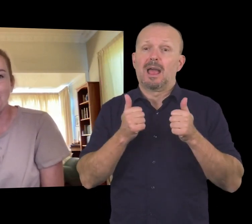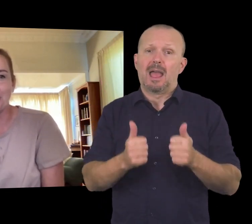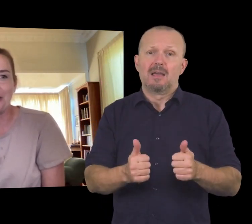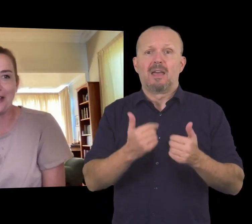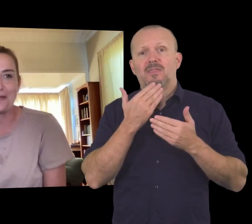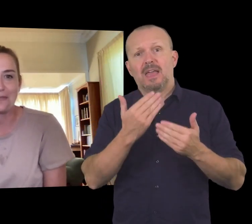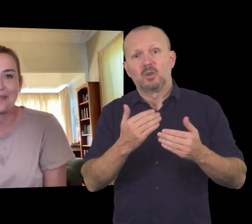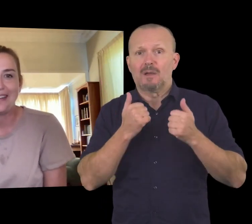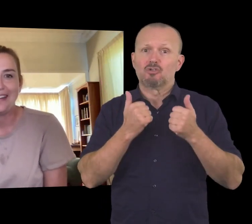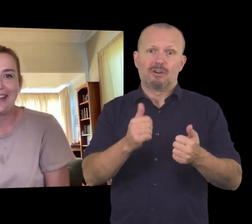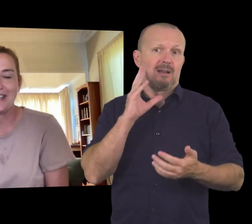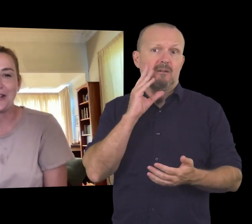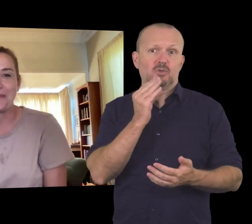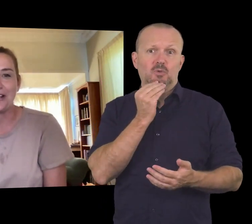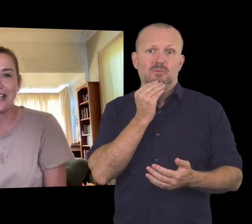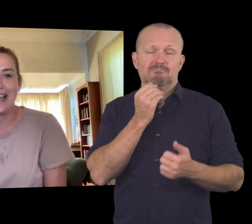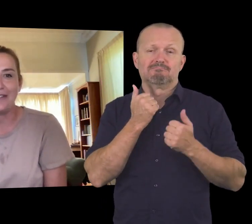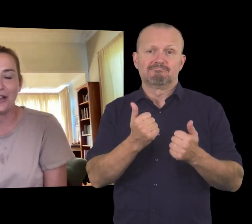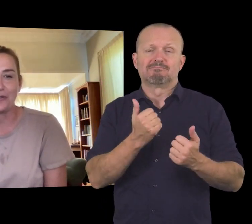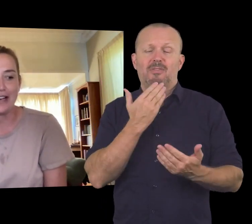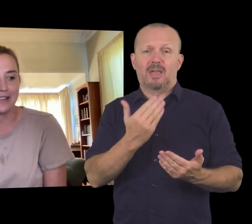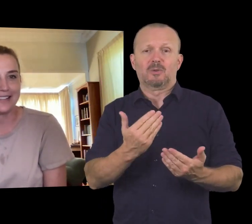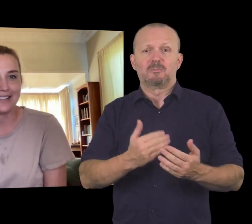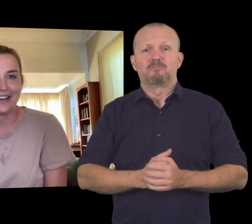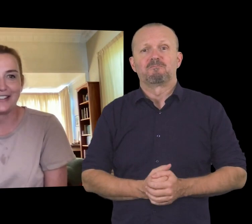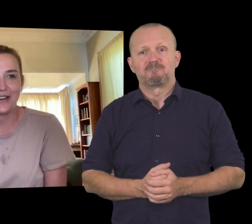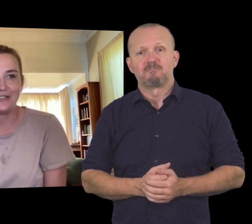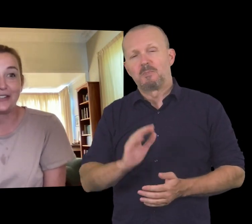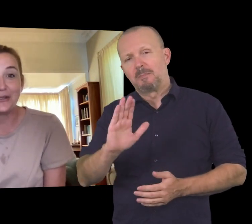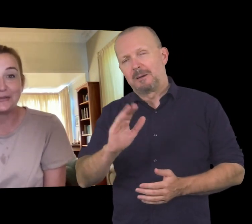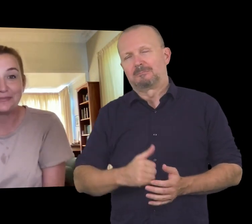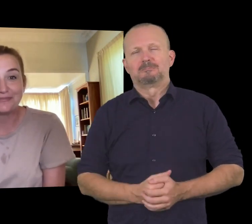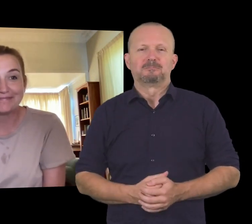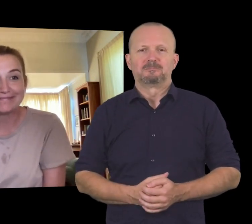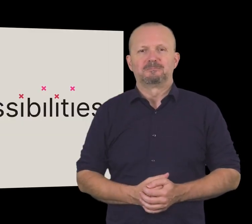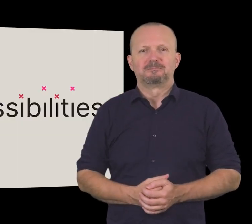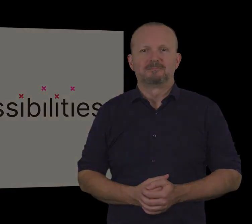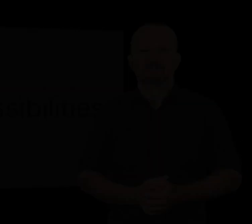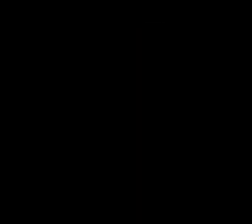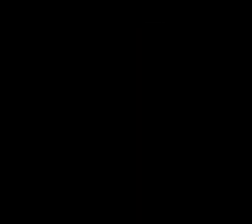our work with you. Thank you so much, and have a great afternoon.